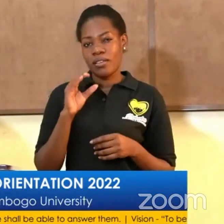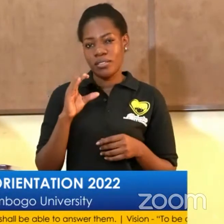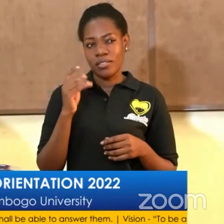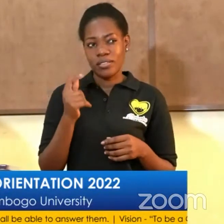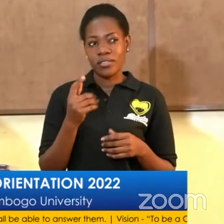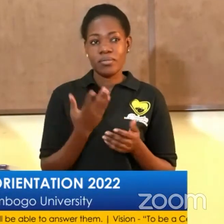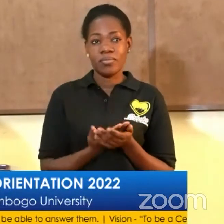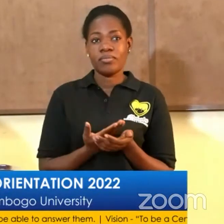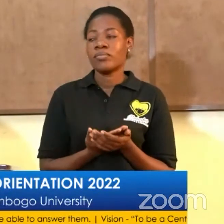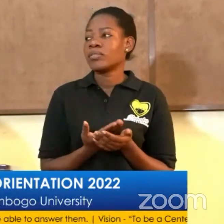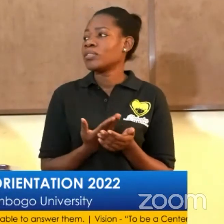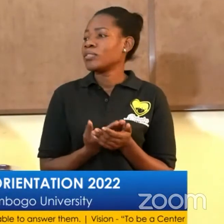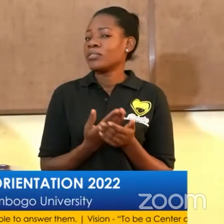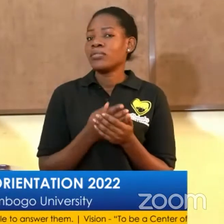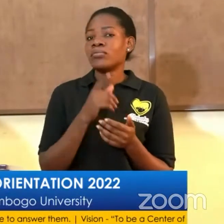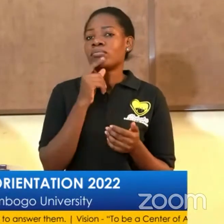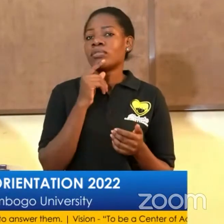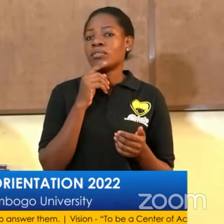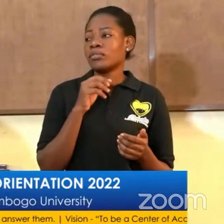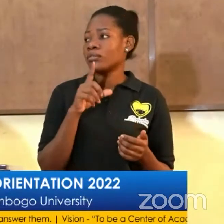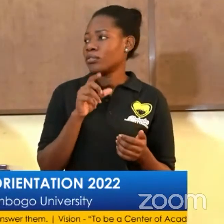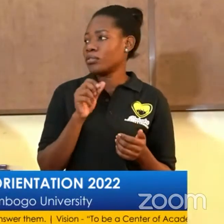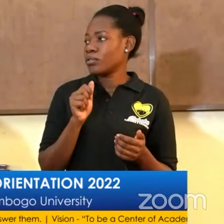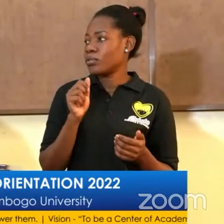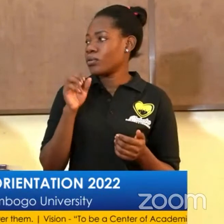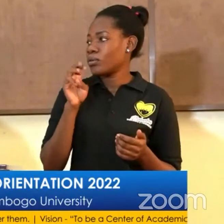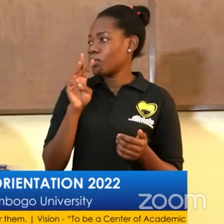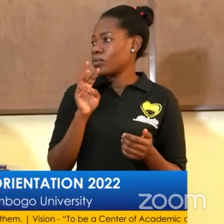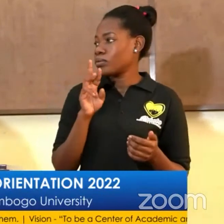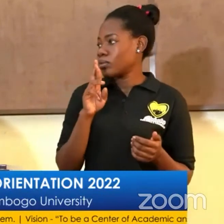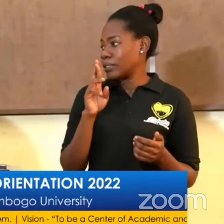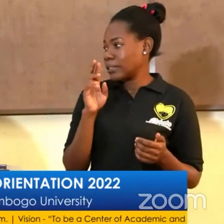and clarify on the program for tomorrow.